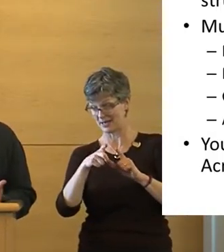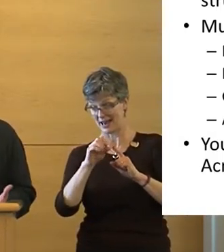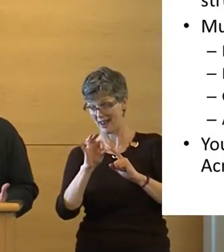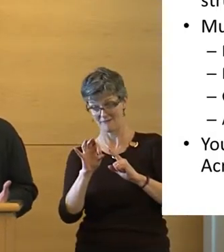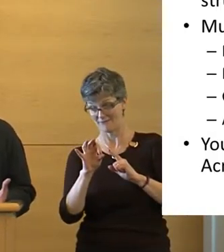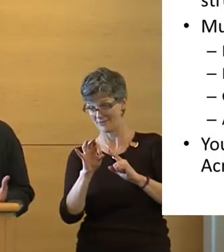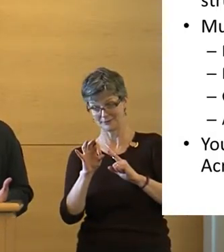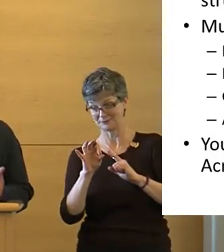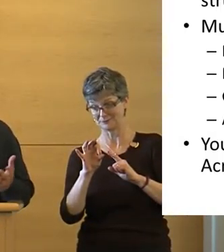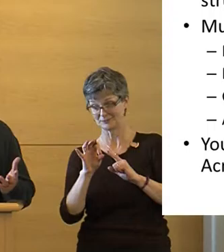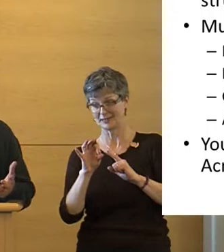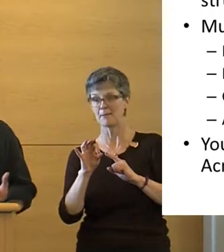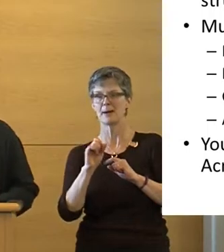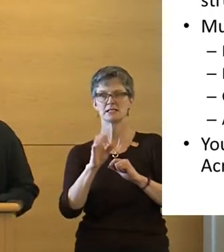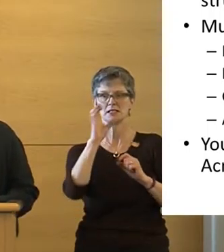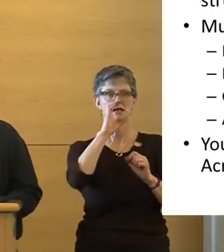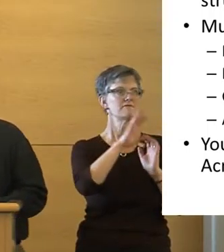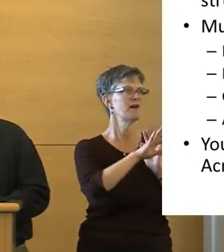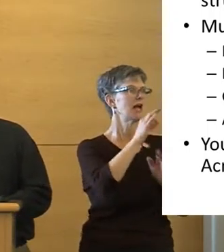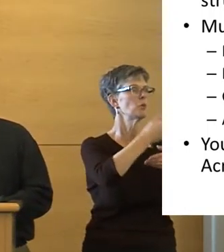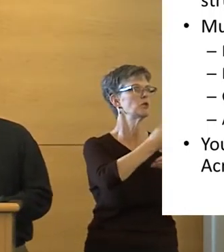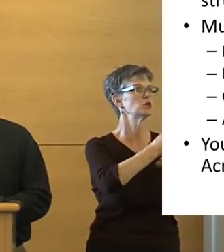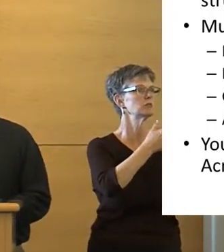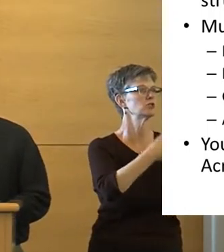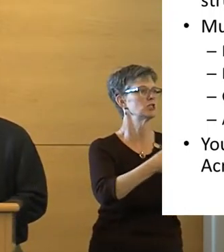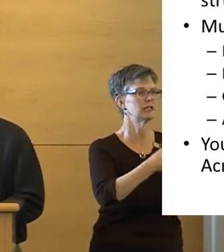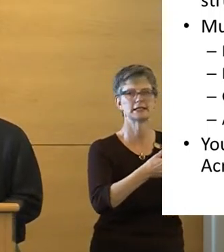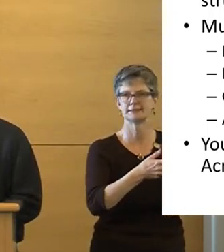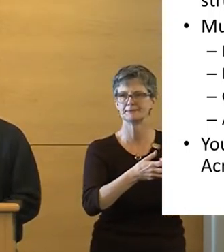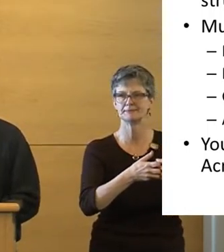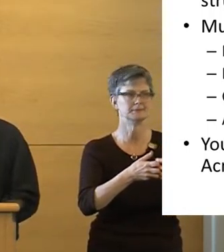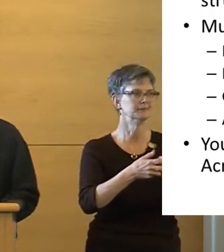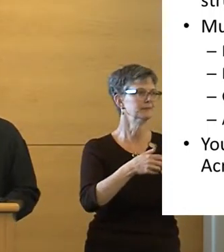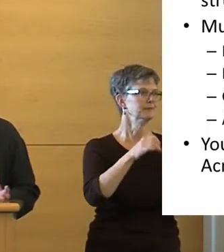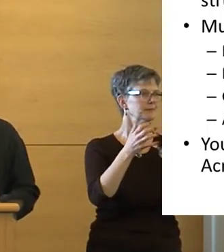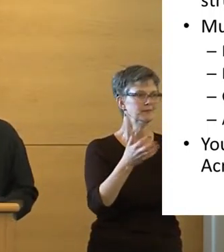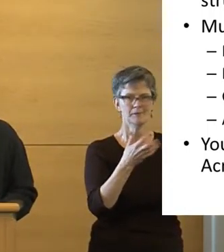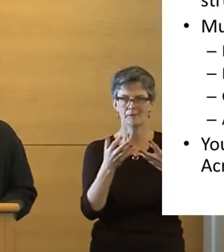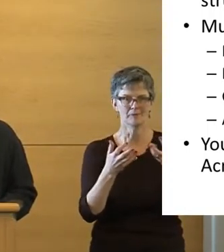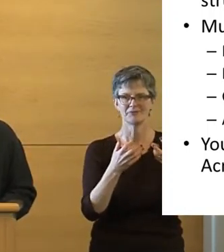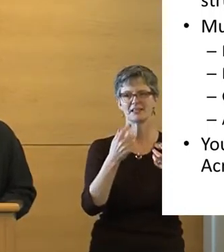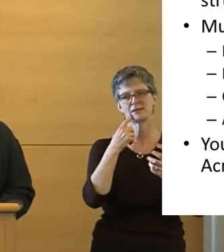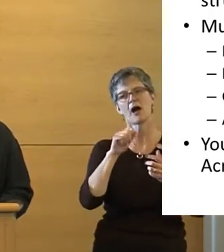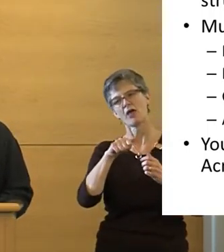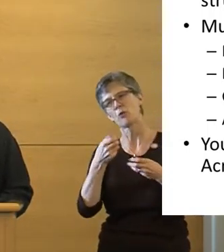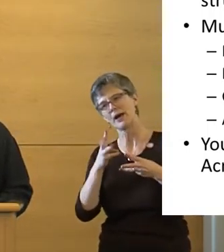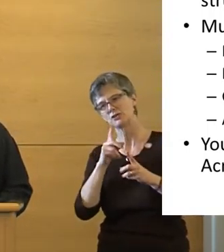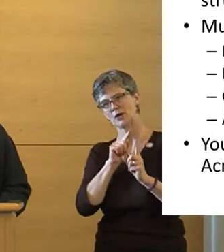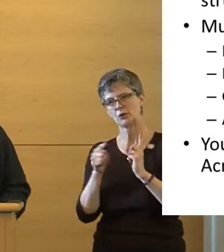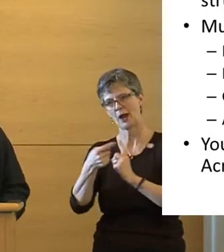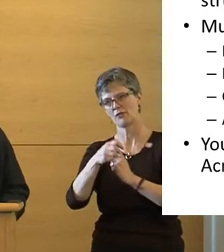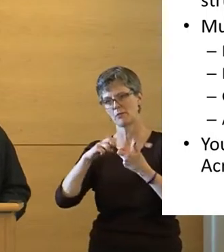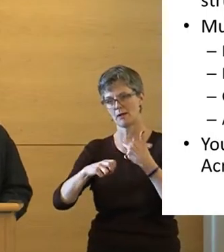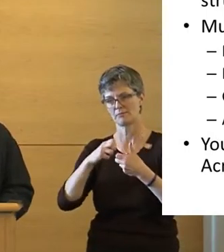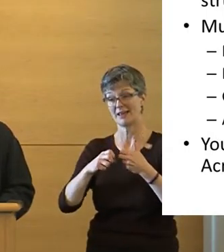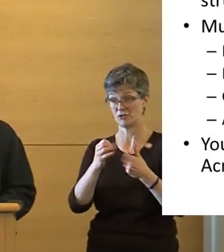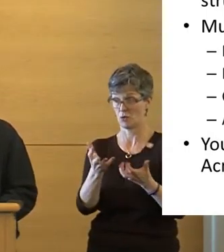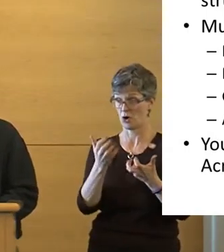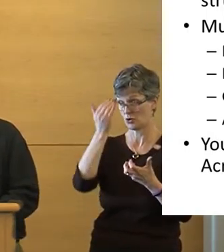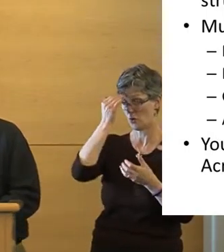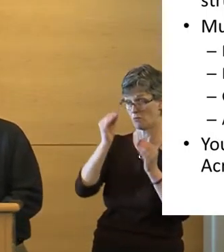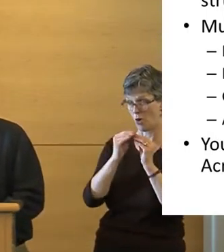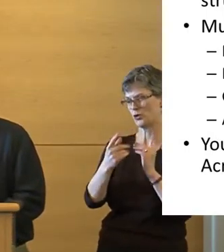Microsoft Word for Mac does not. So if you're a Mac user, then you've got to